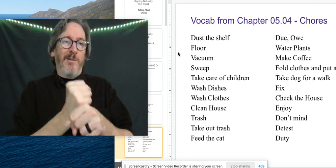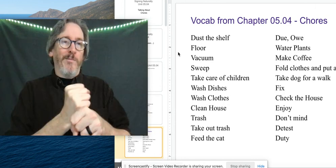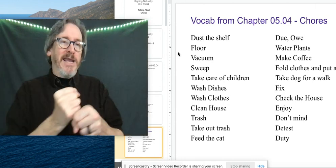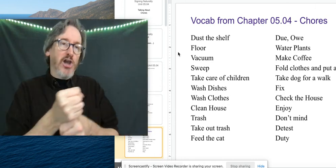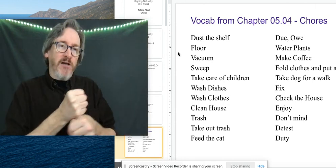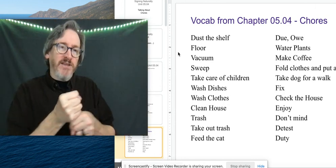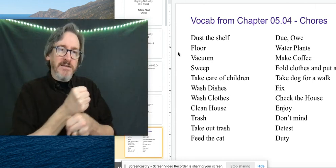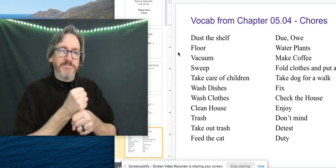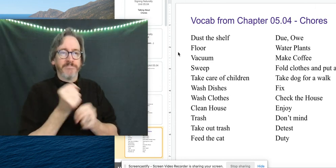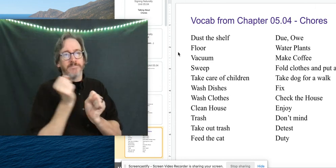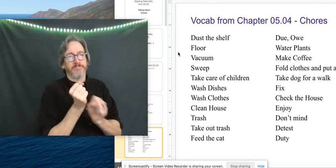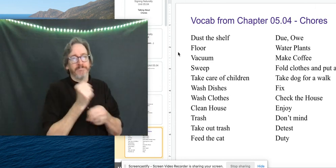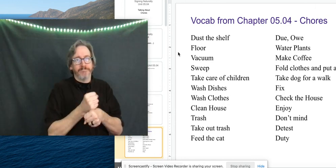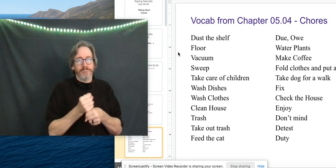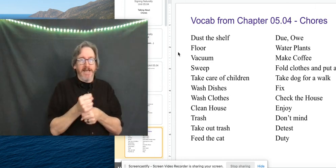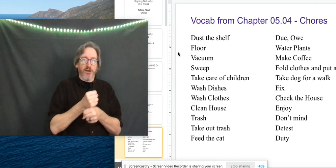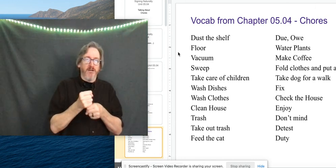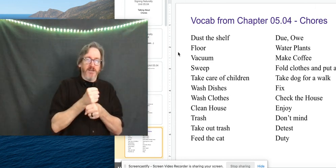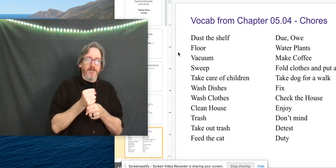Make coffee.